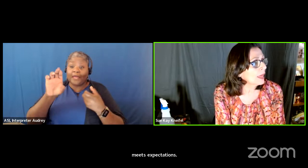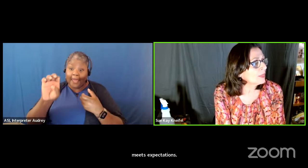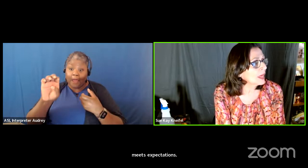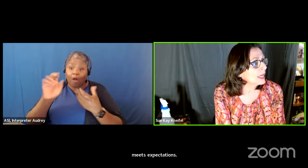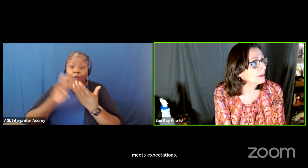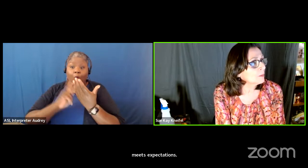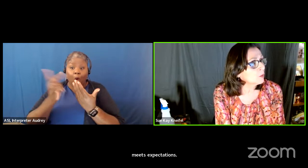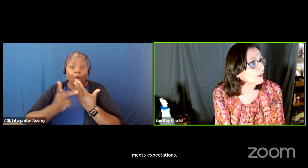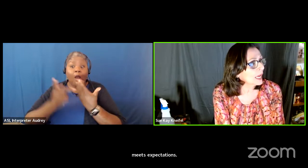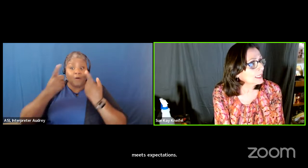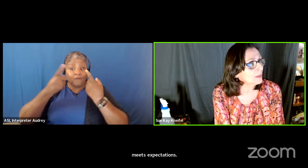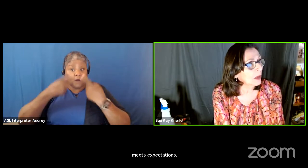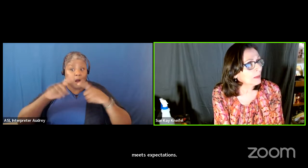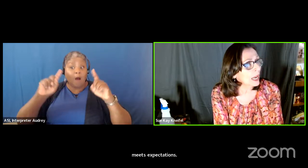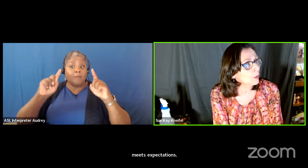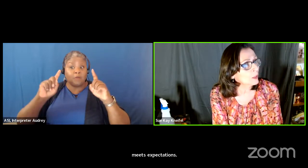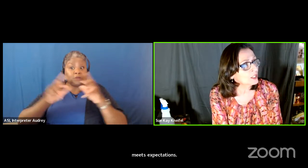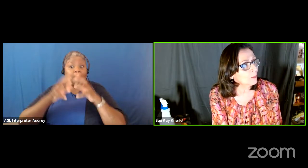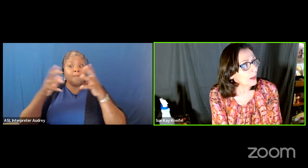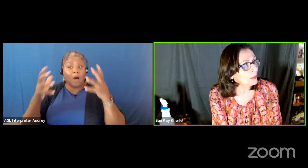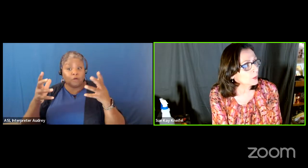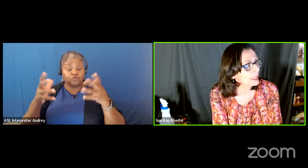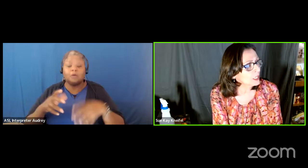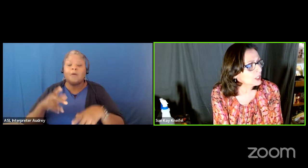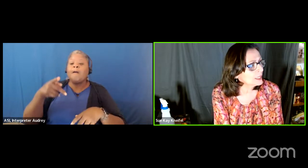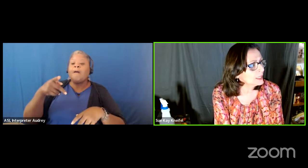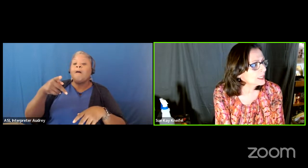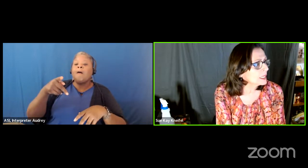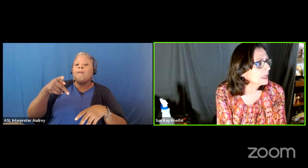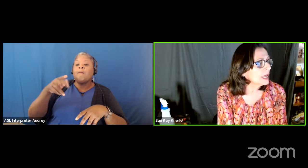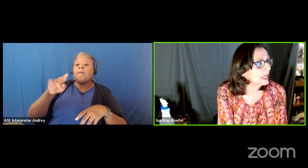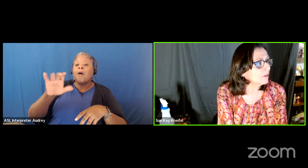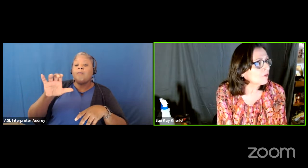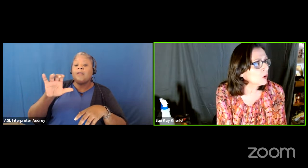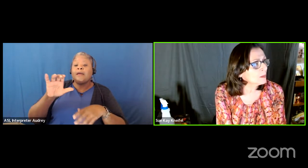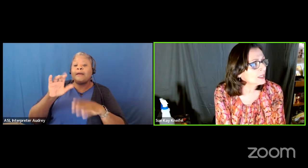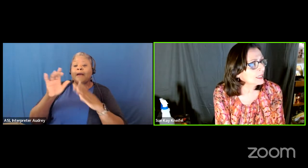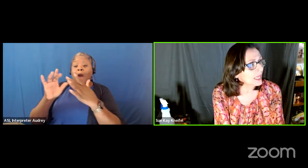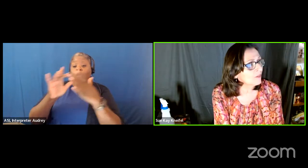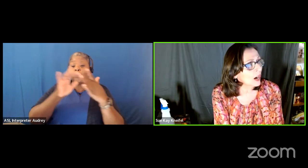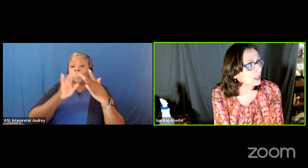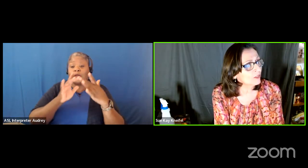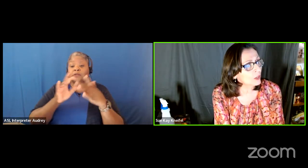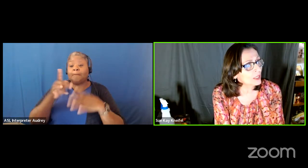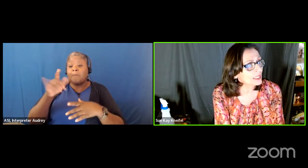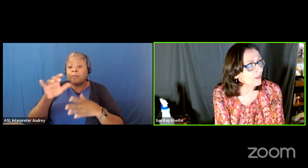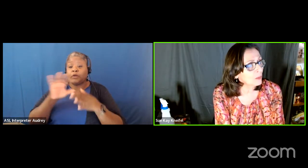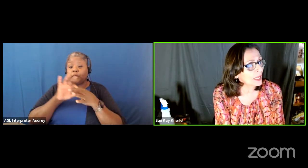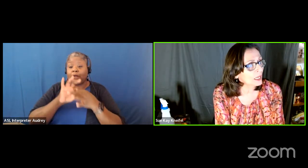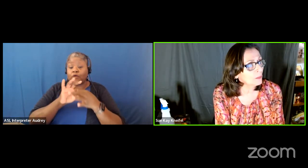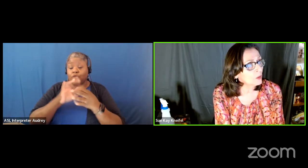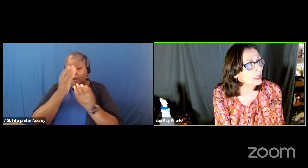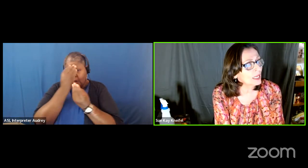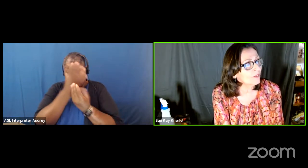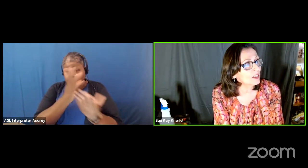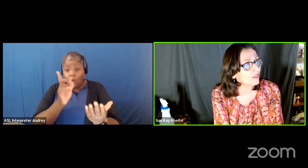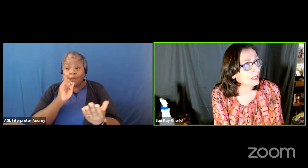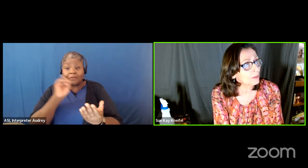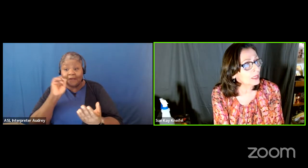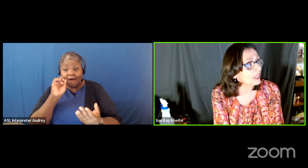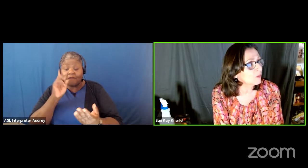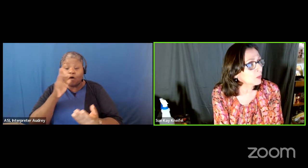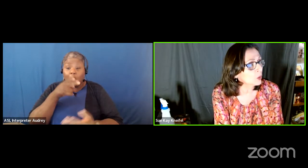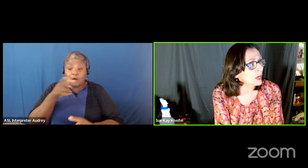And then moving on to public outreach and public relations, informs the deaf, hard of hearing, and deafblind community